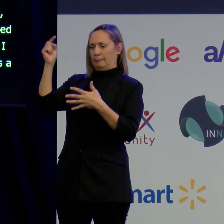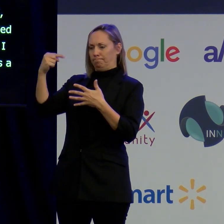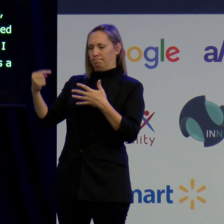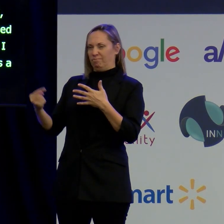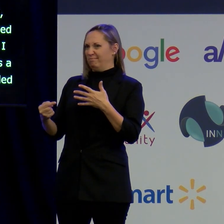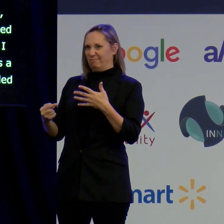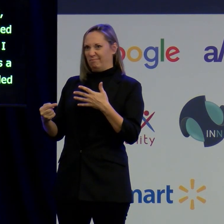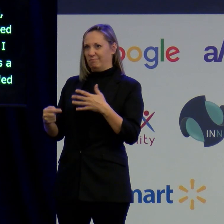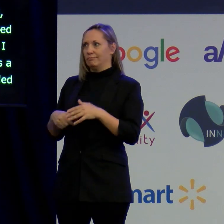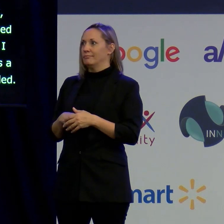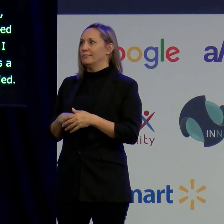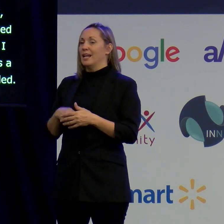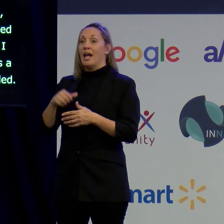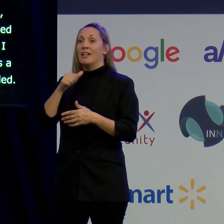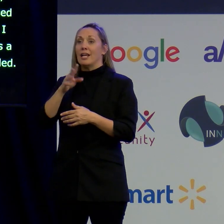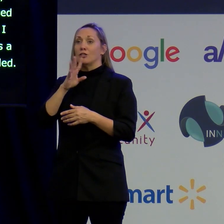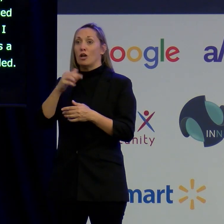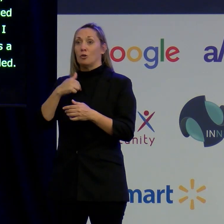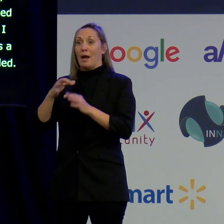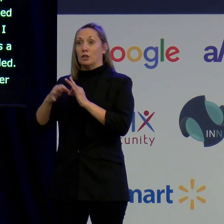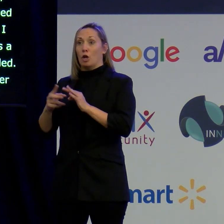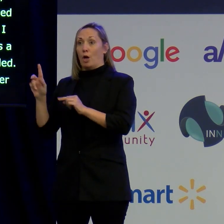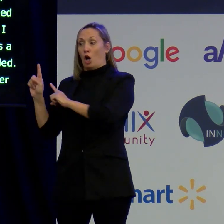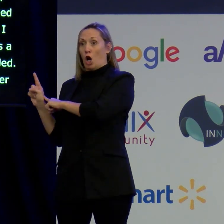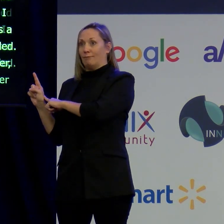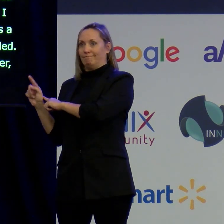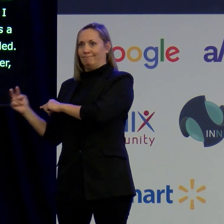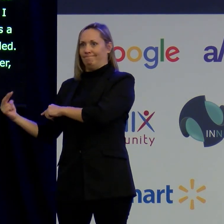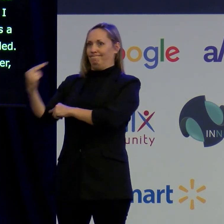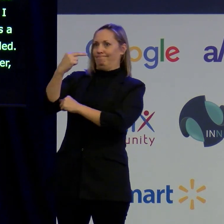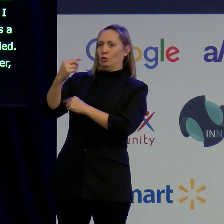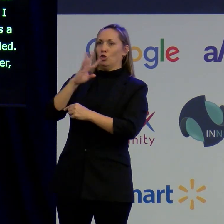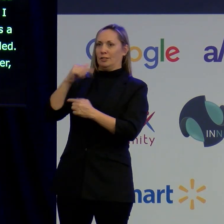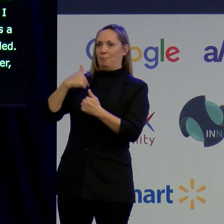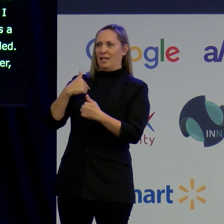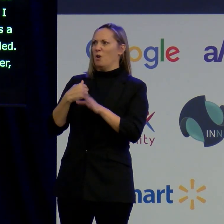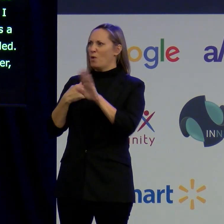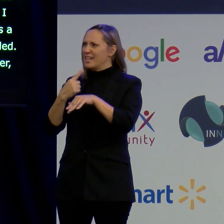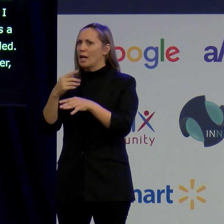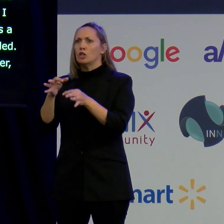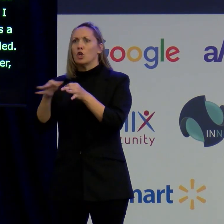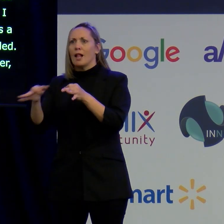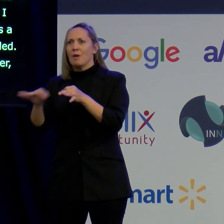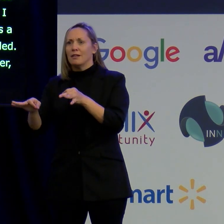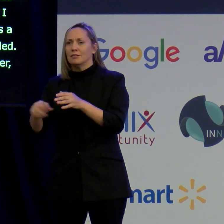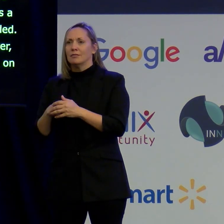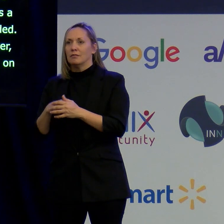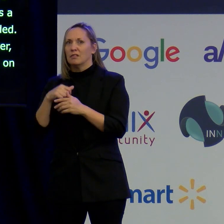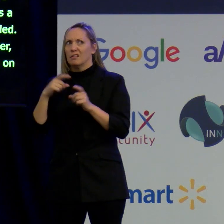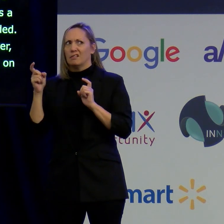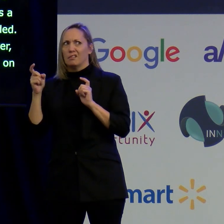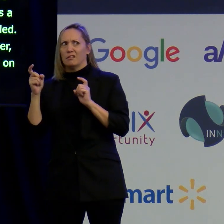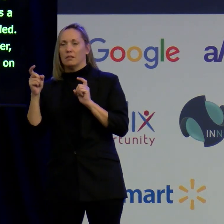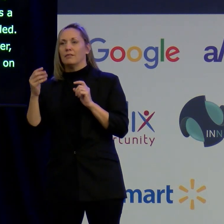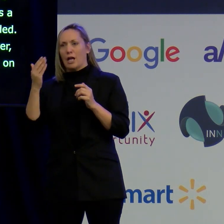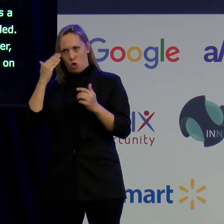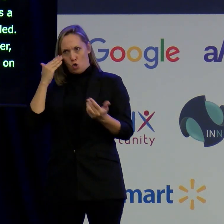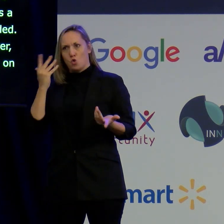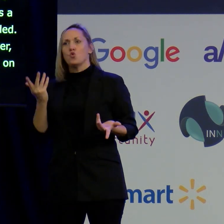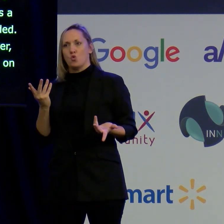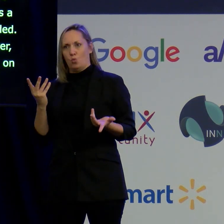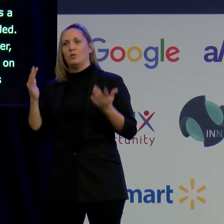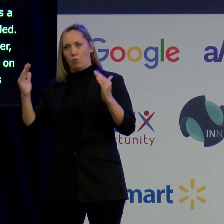They didn't speak to my interpreter, they spoke to me. When I said turn on the captions, there were no eyebrows. It